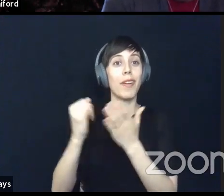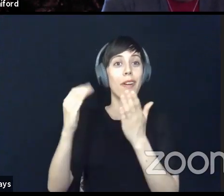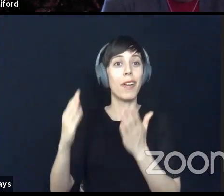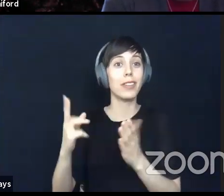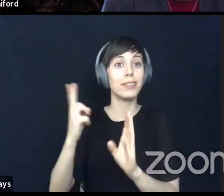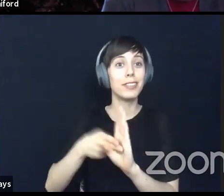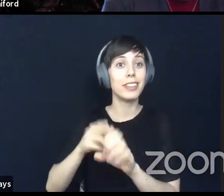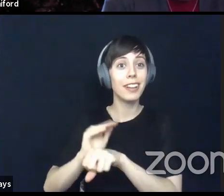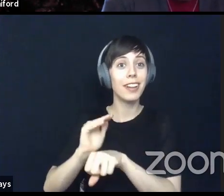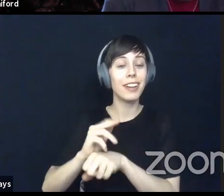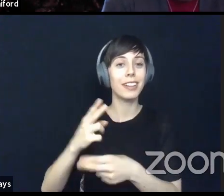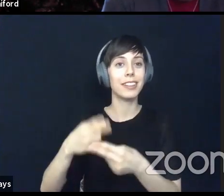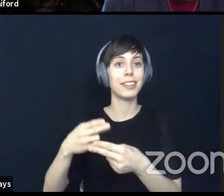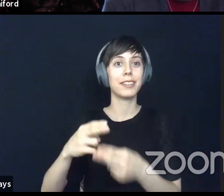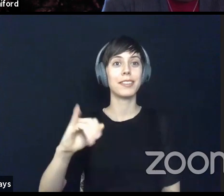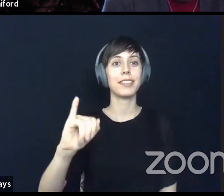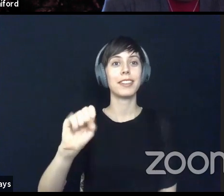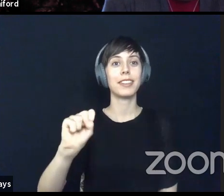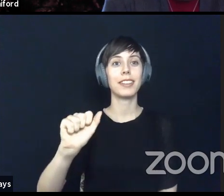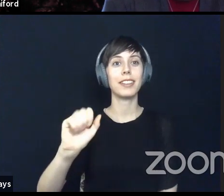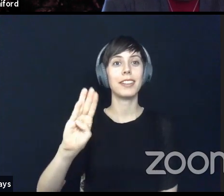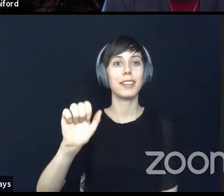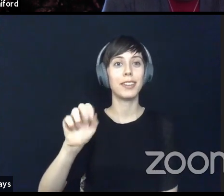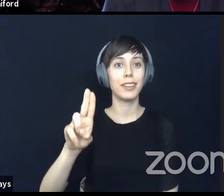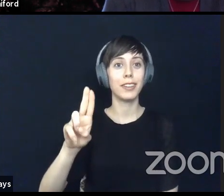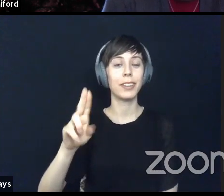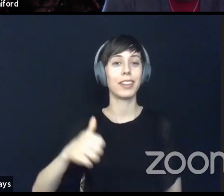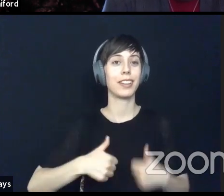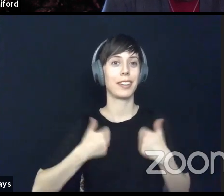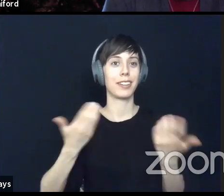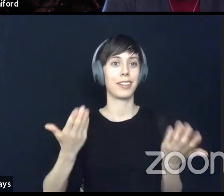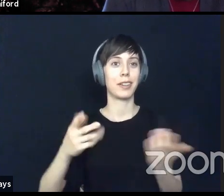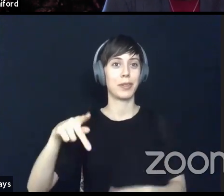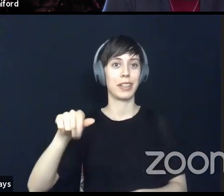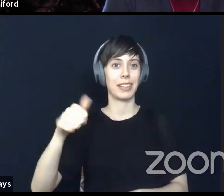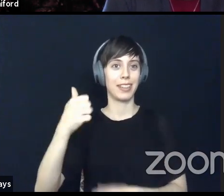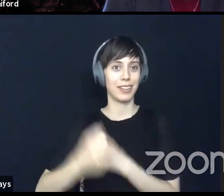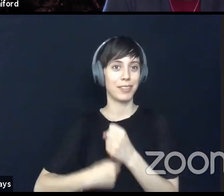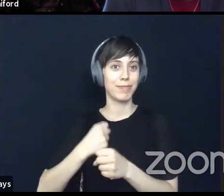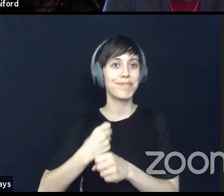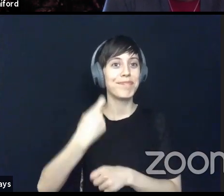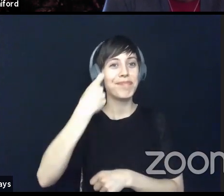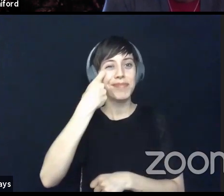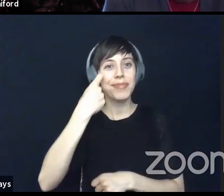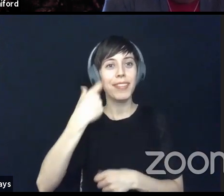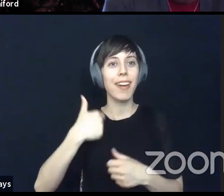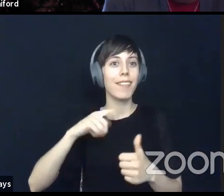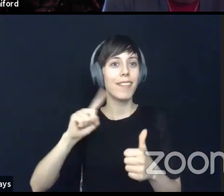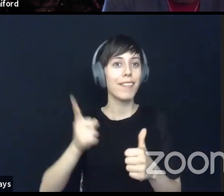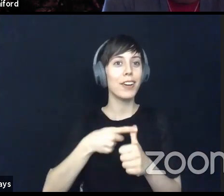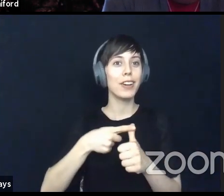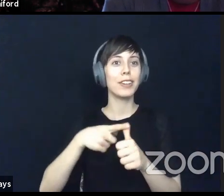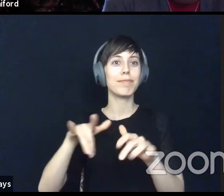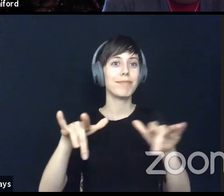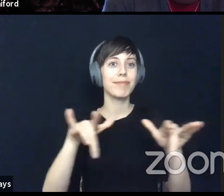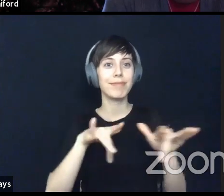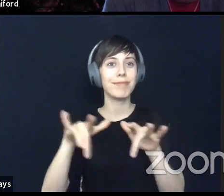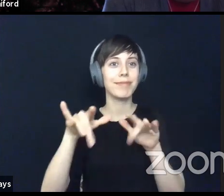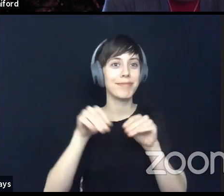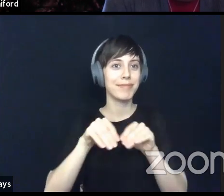years. She just had her debut release party for her first album, Better Metric. On Saturday,